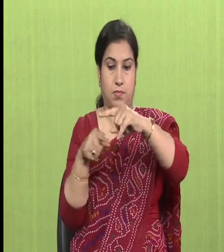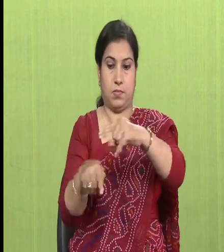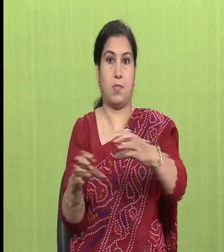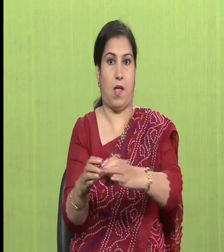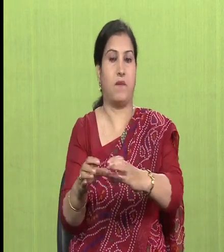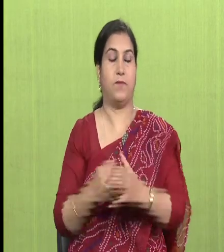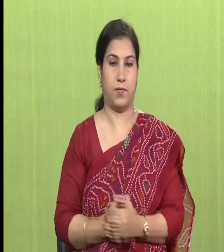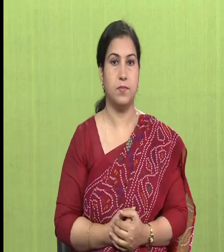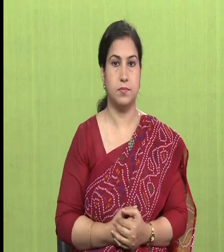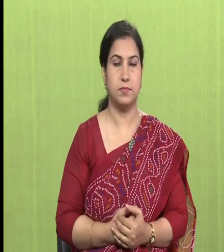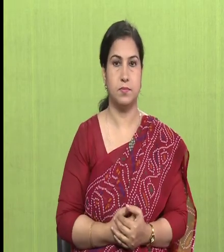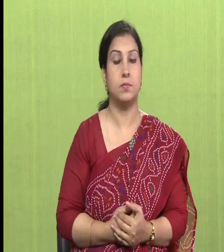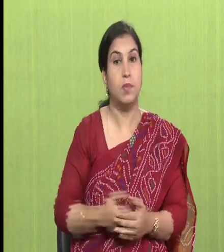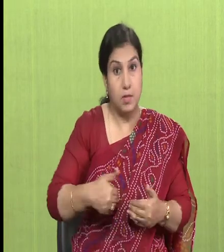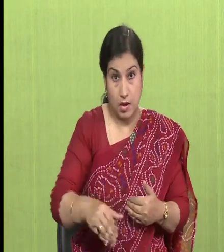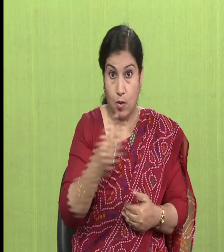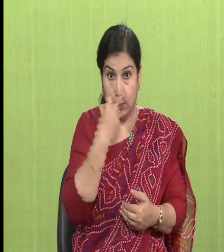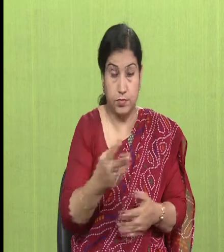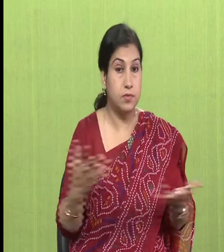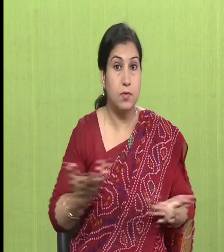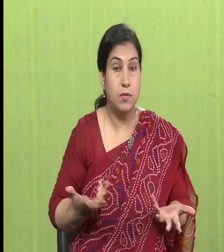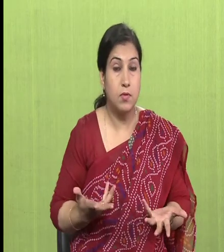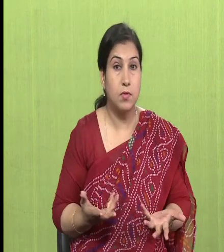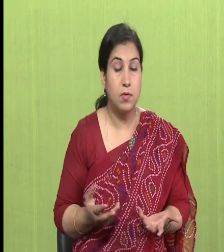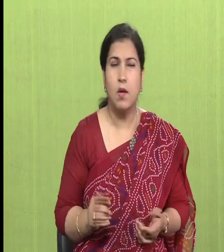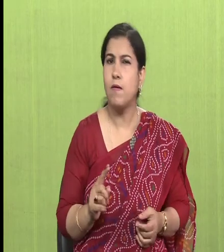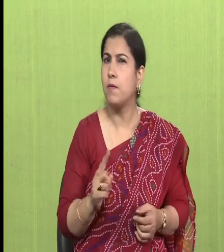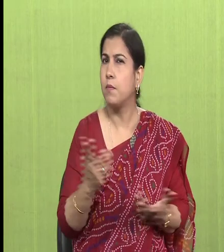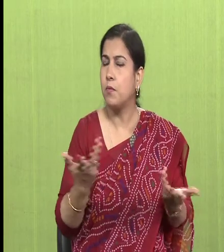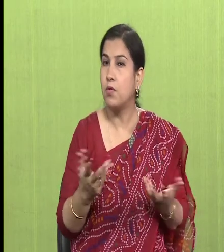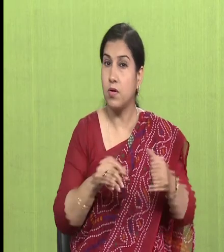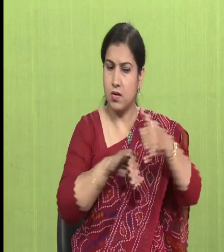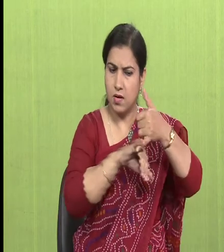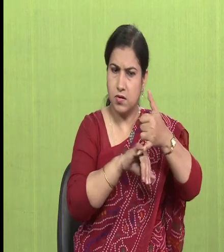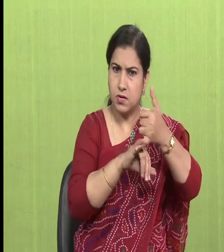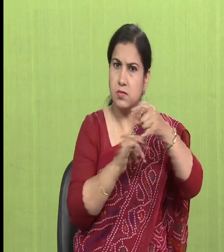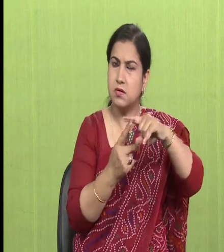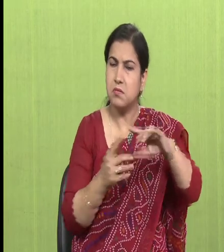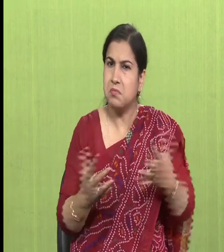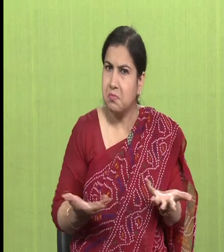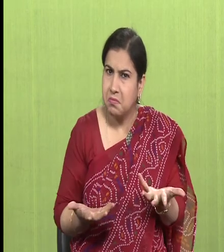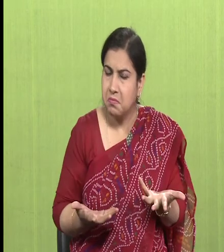Learners, let us first know that what is social science?